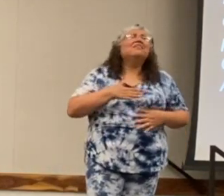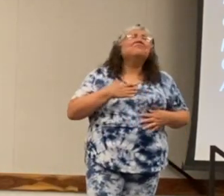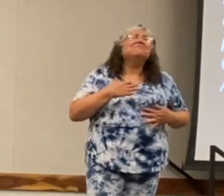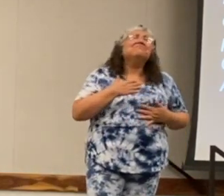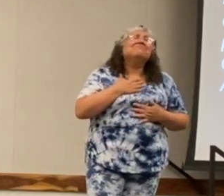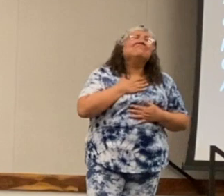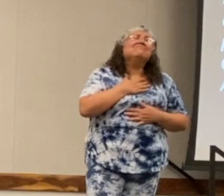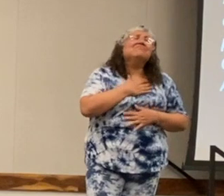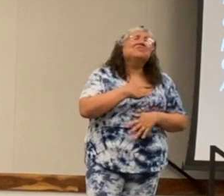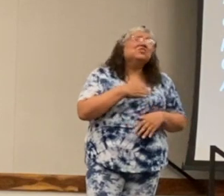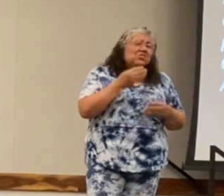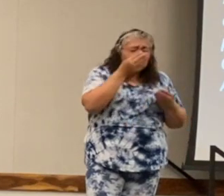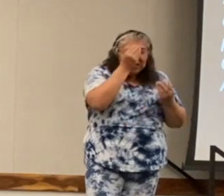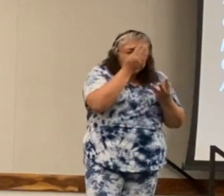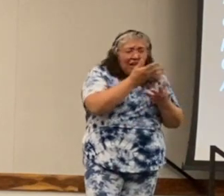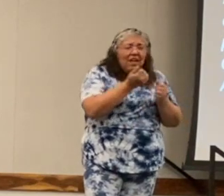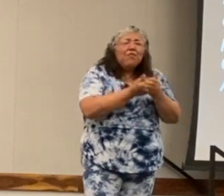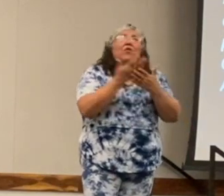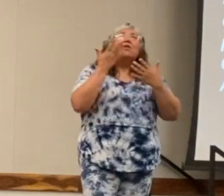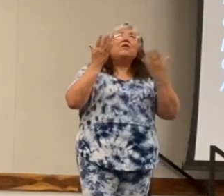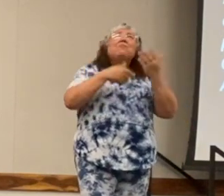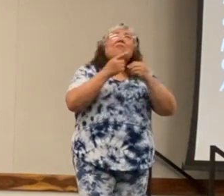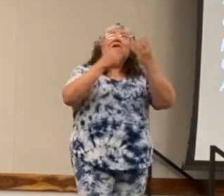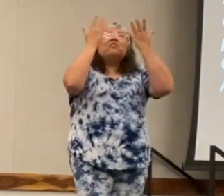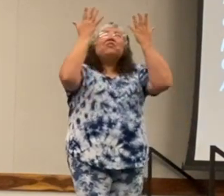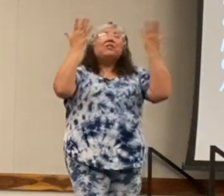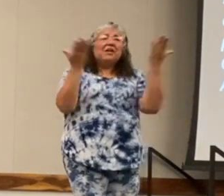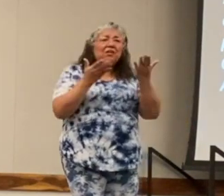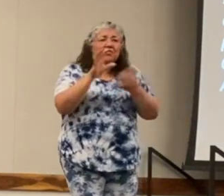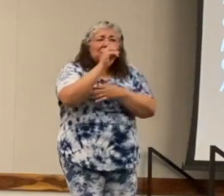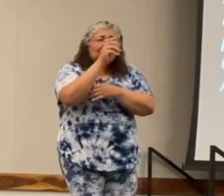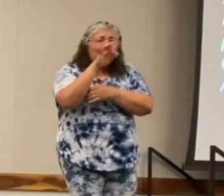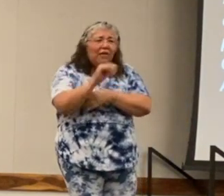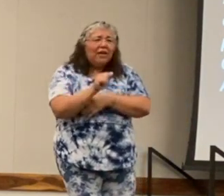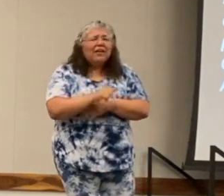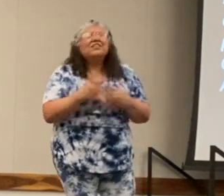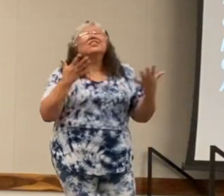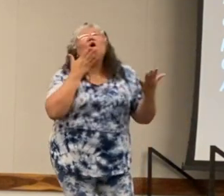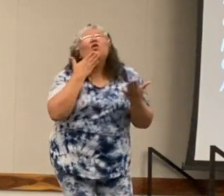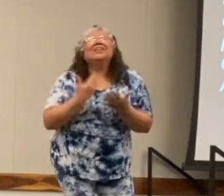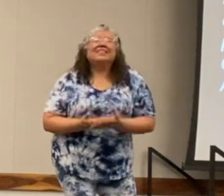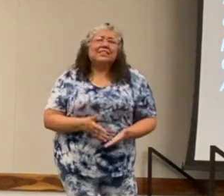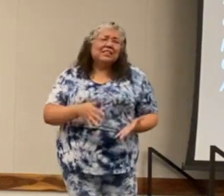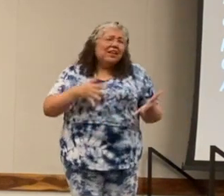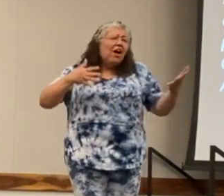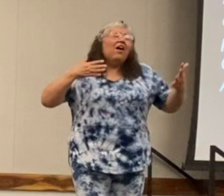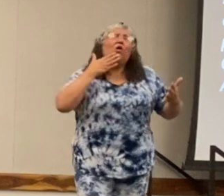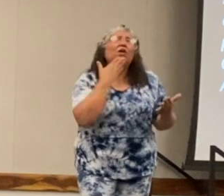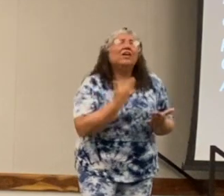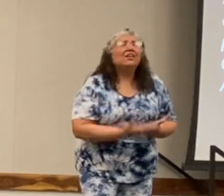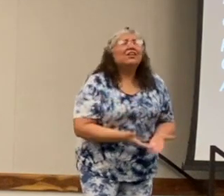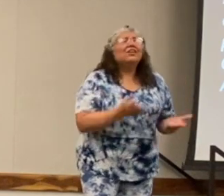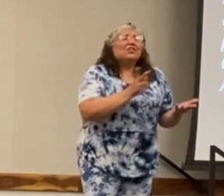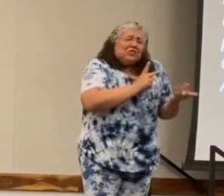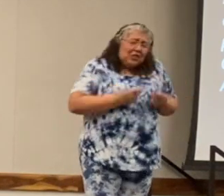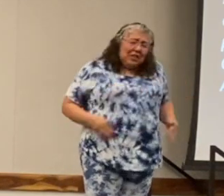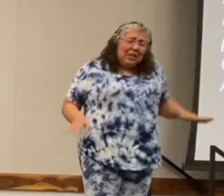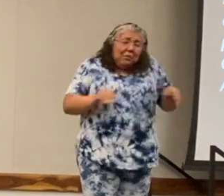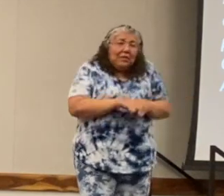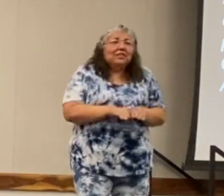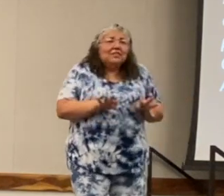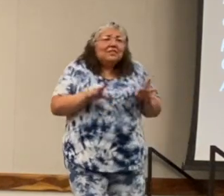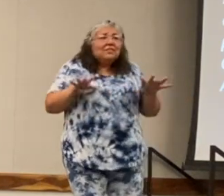I'm enjoying telling everybody about you, and in your Samaria is so good. But your kingdom is